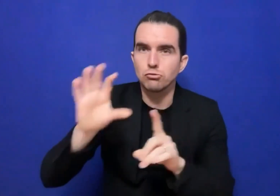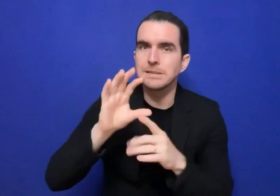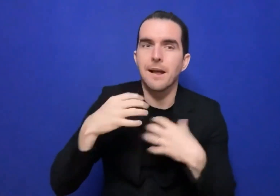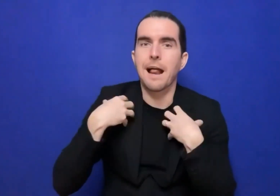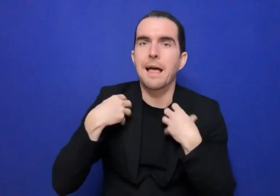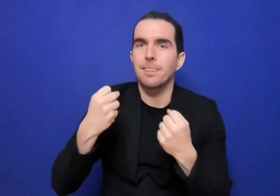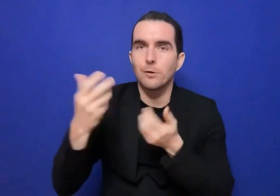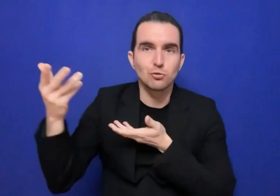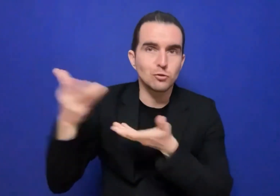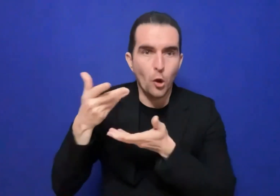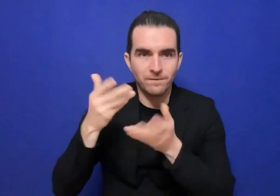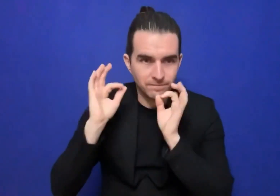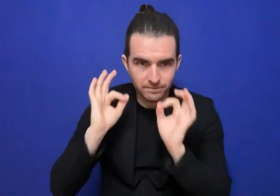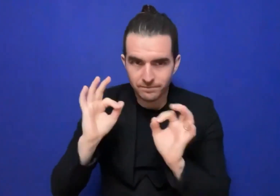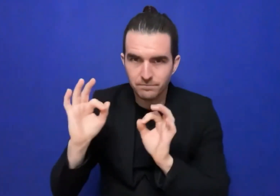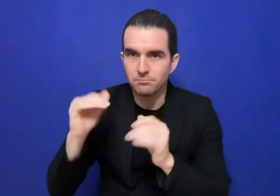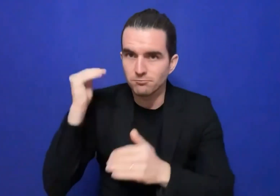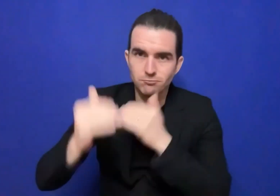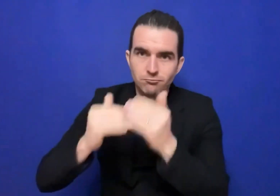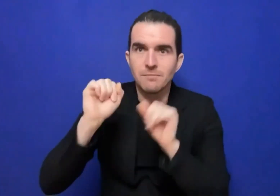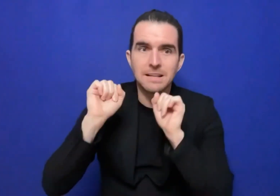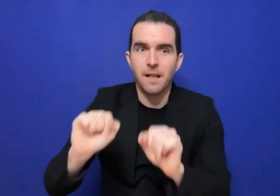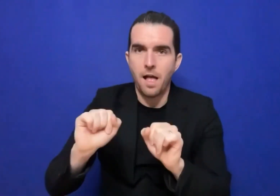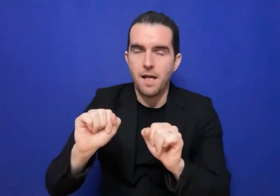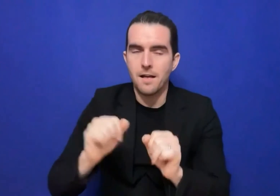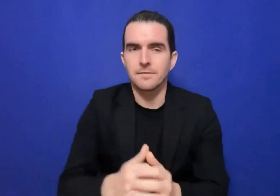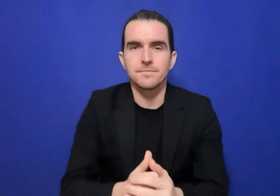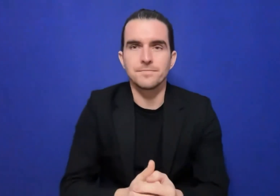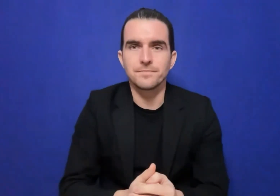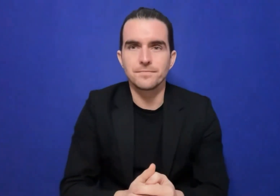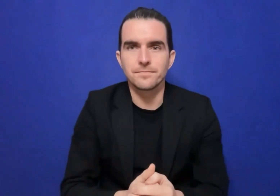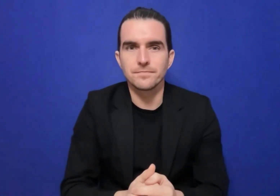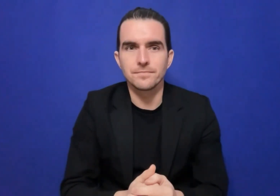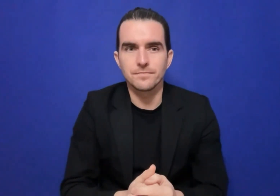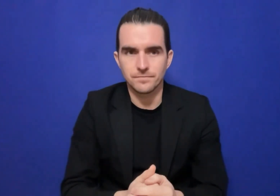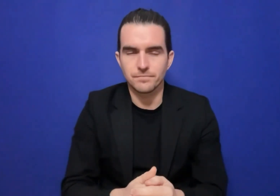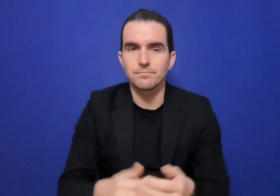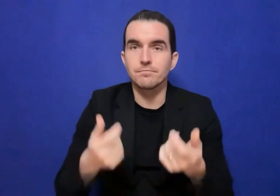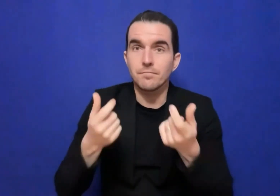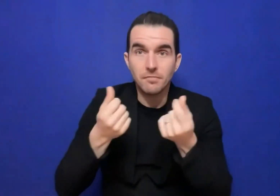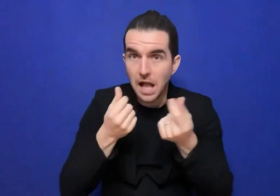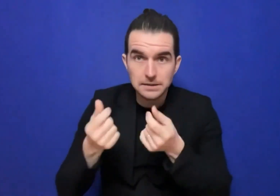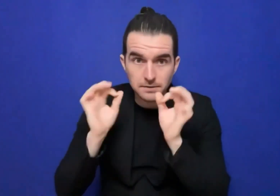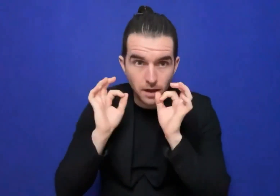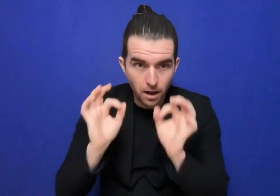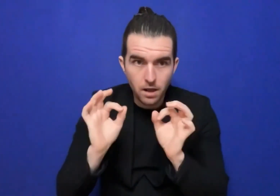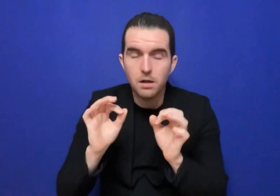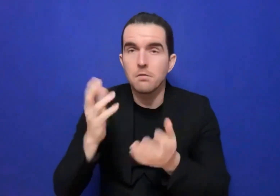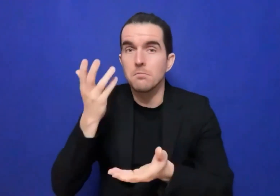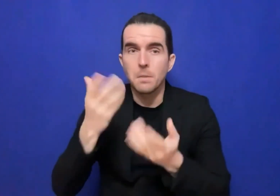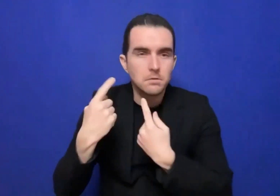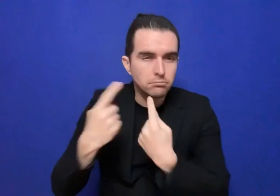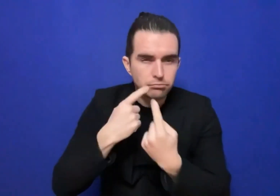have done that, or maybe speak to the important role civil society has in budget advocacy